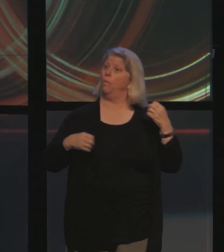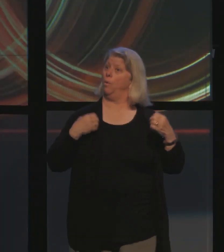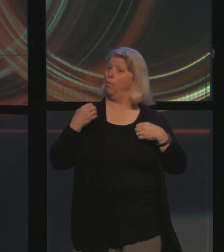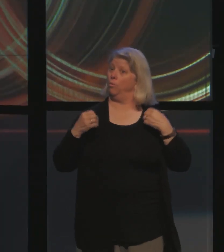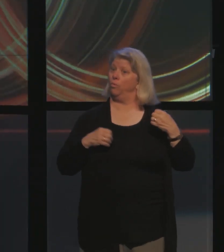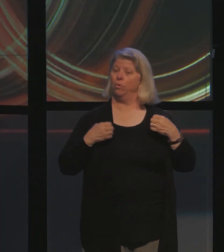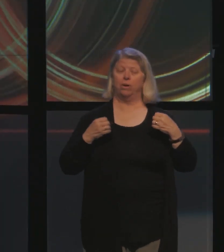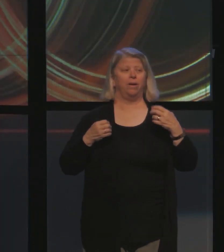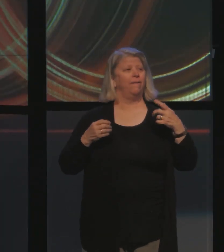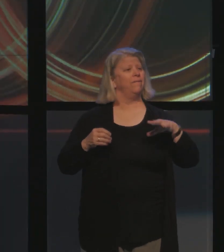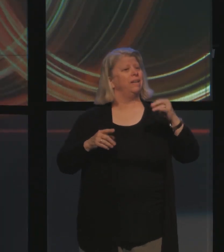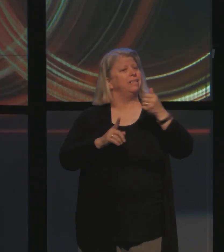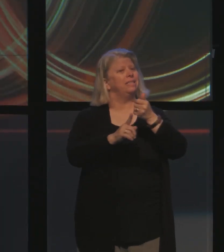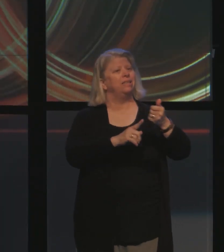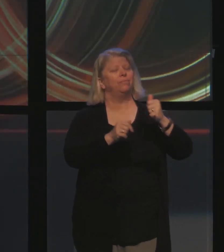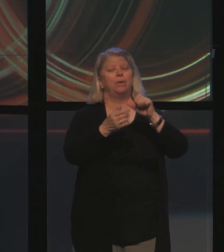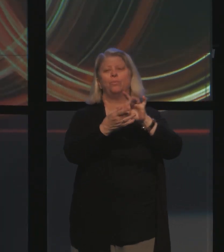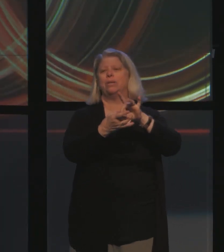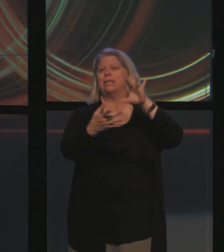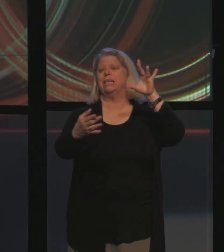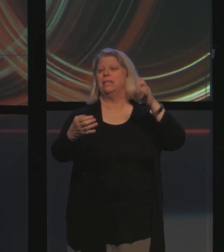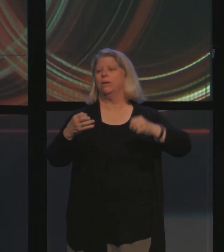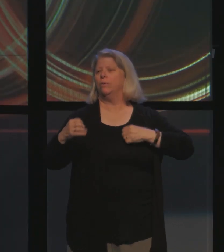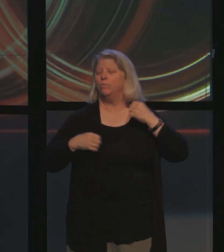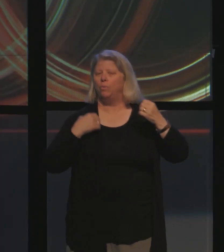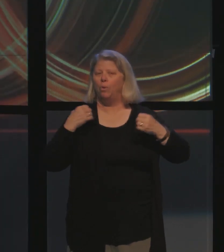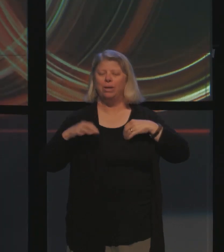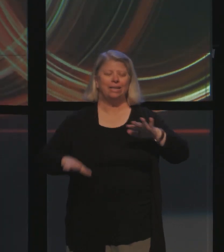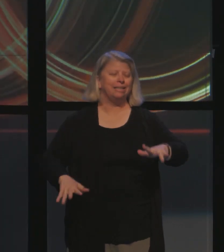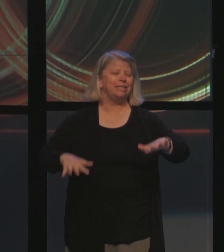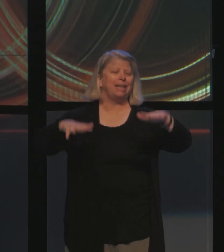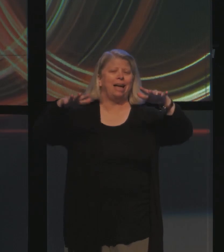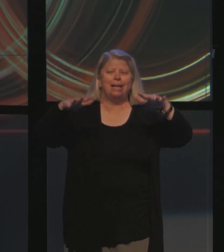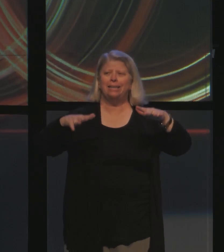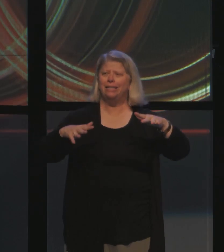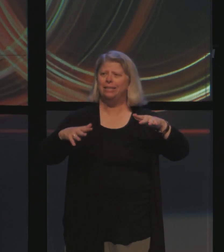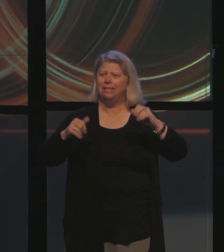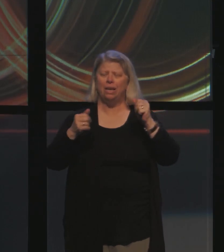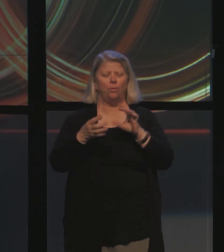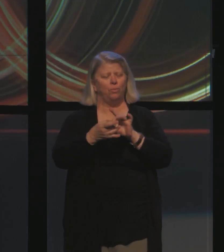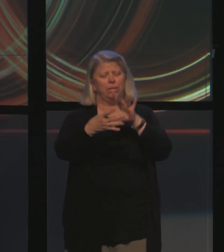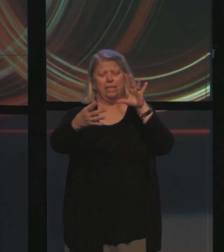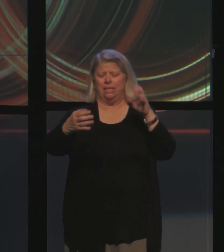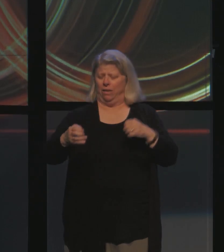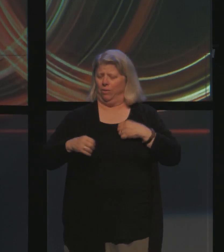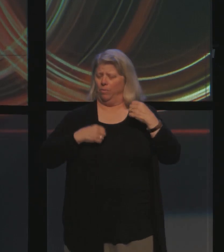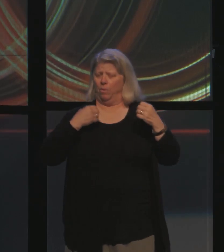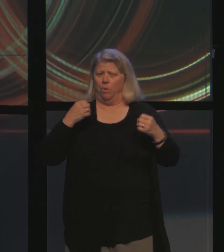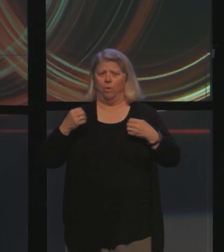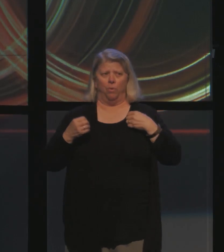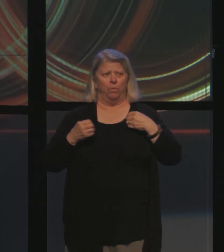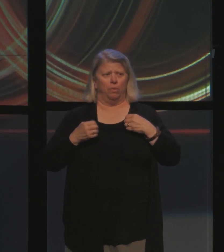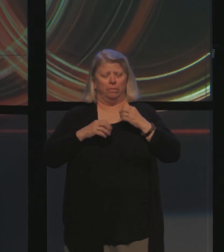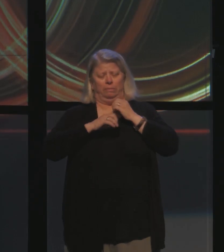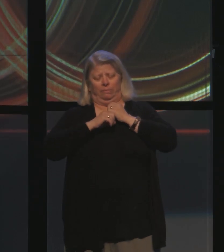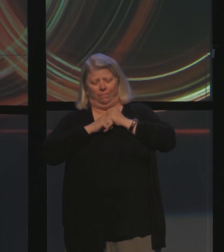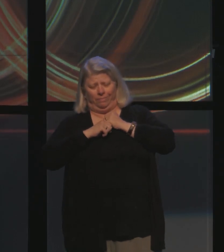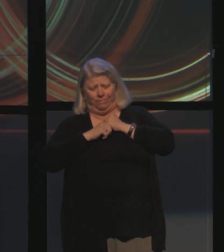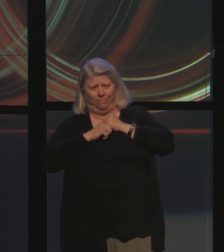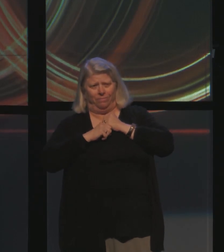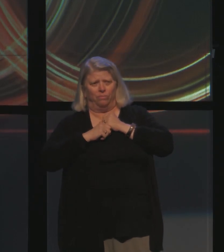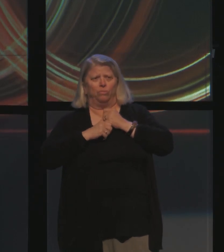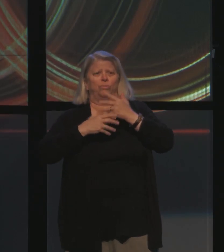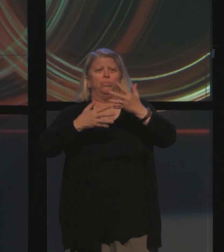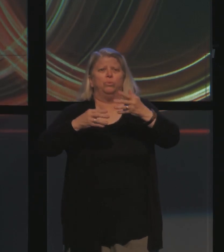you'll find yourself being able to release emotions of anxiety. You can release emotions that are hold up inside of you through